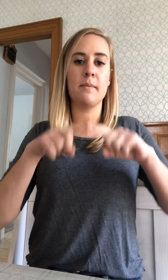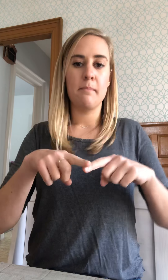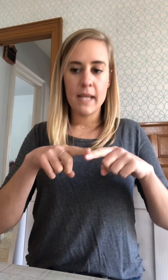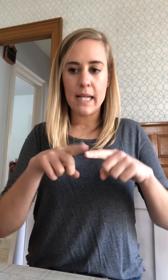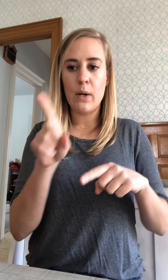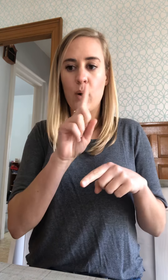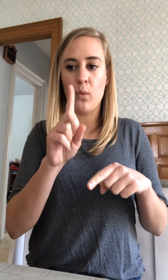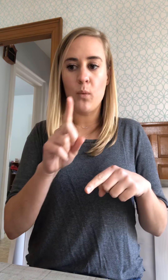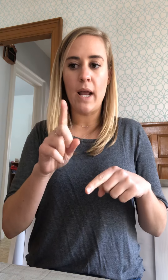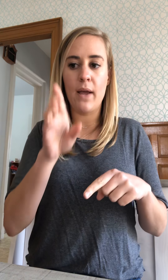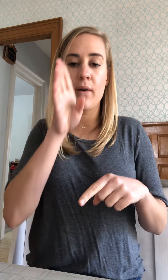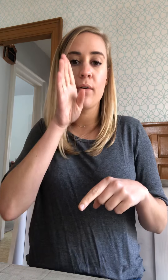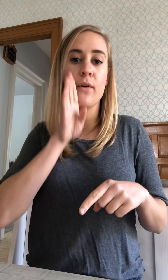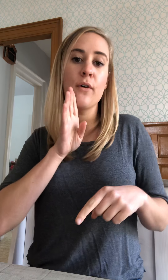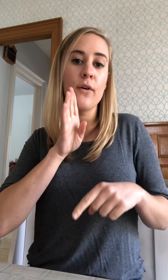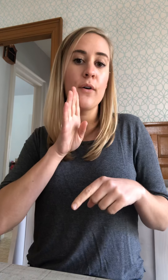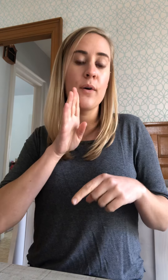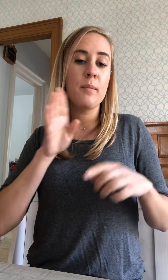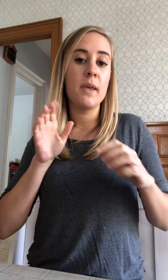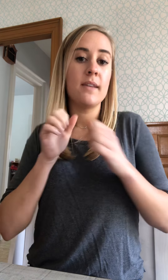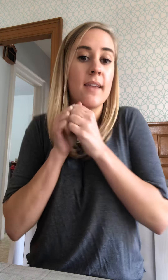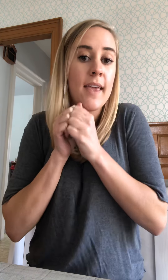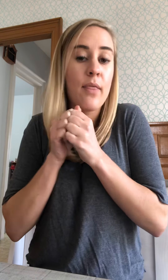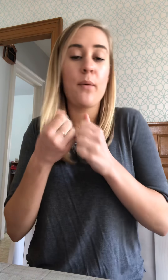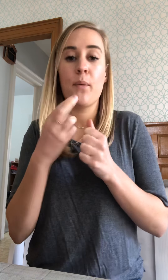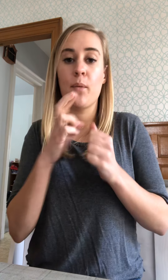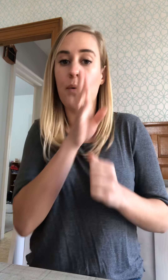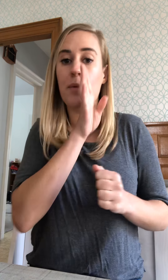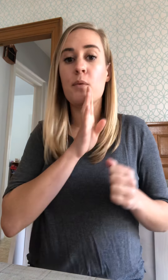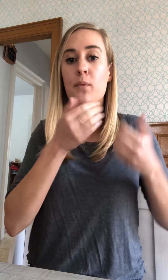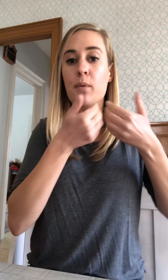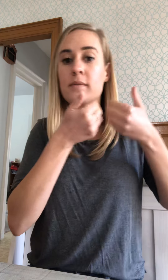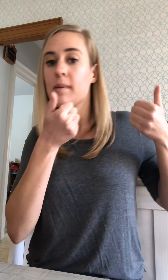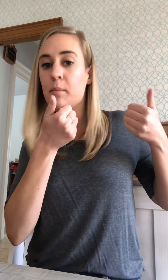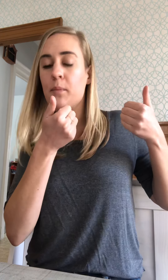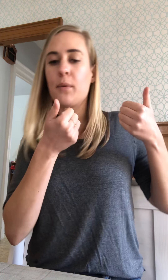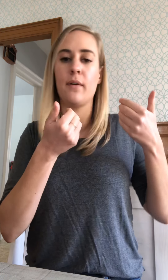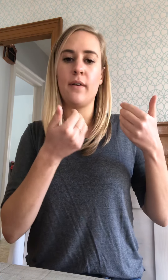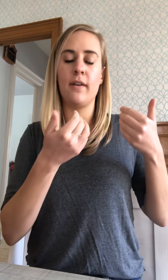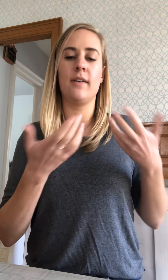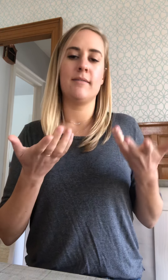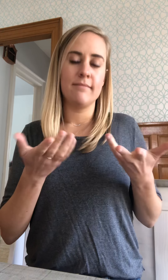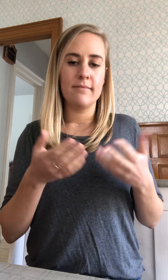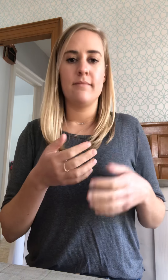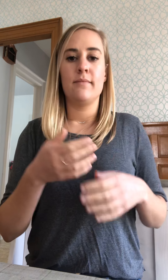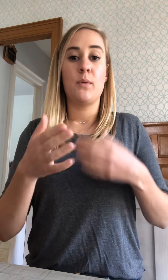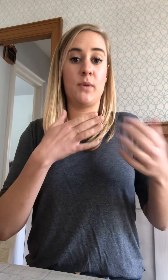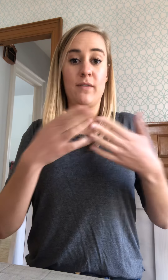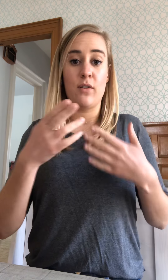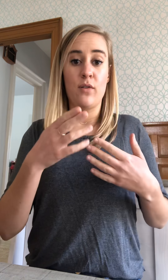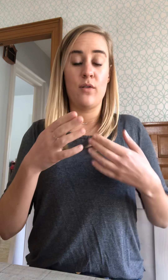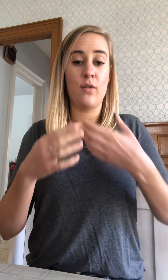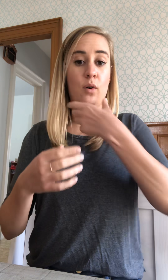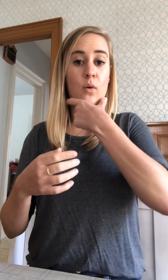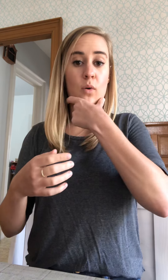muscles will pull them apart or pull them together. Even though this is vertical in a standing patient, it is